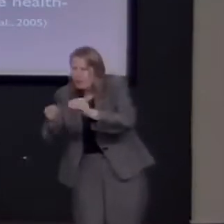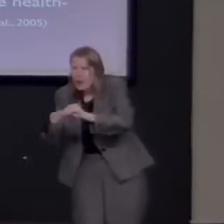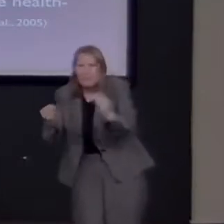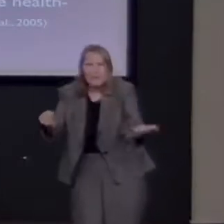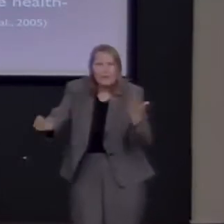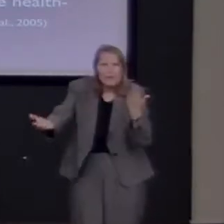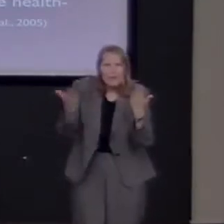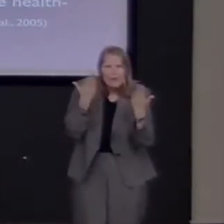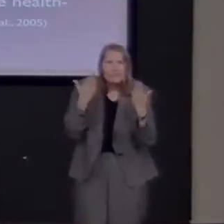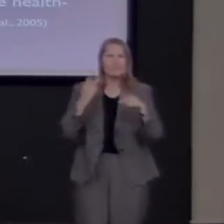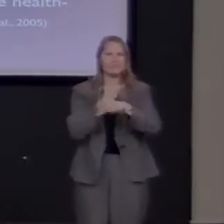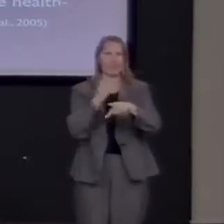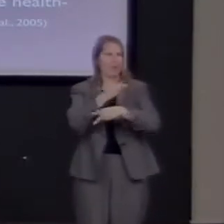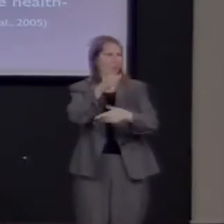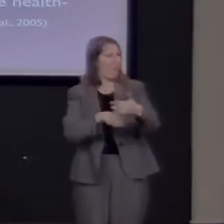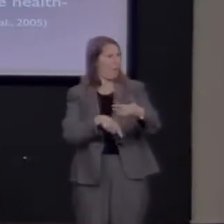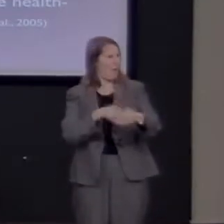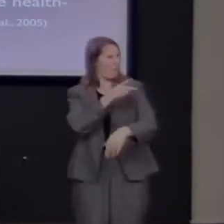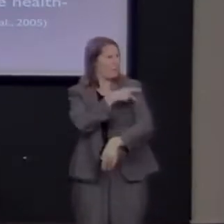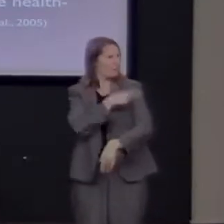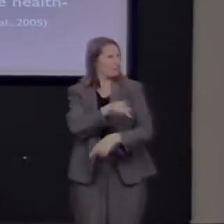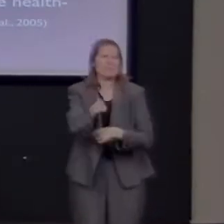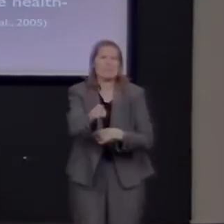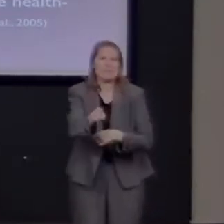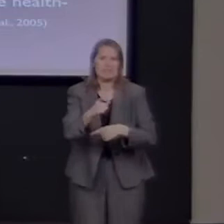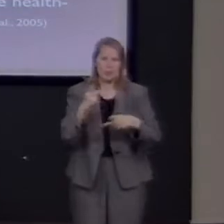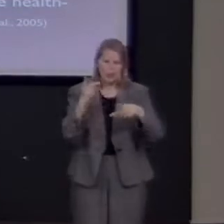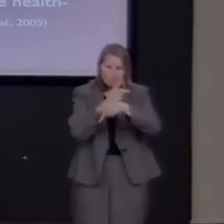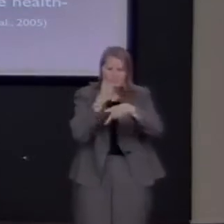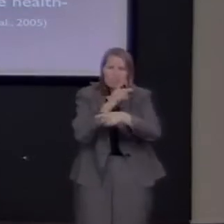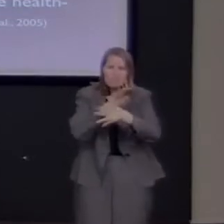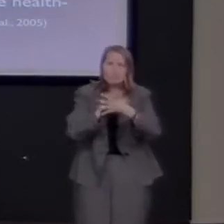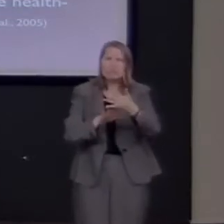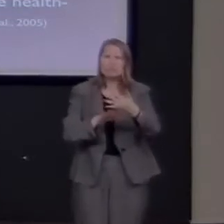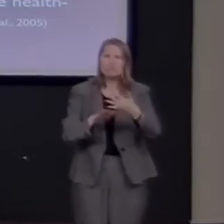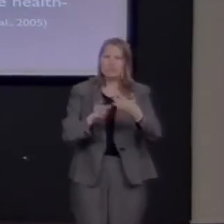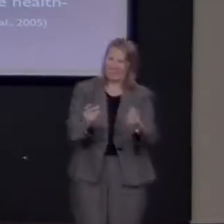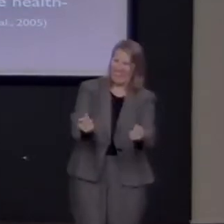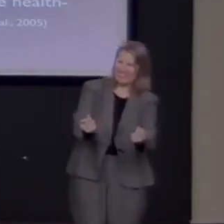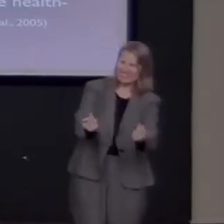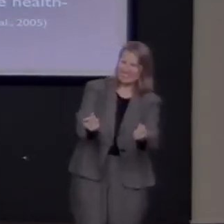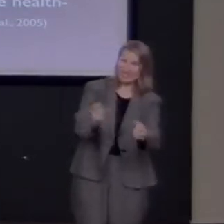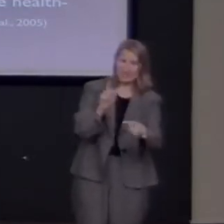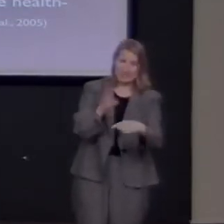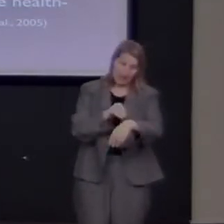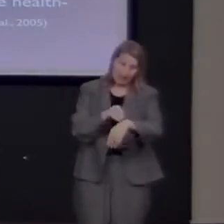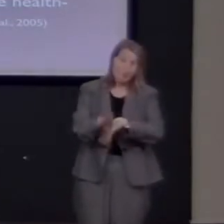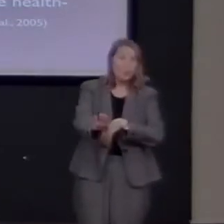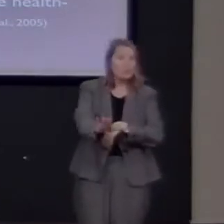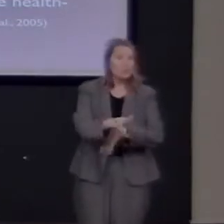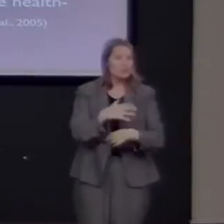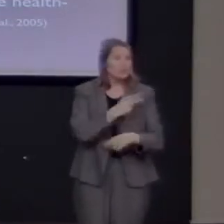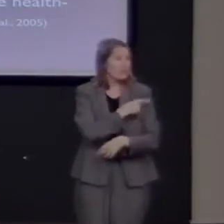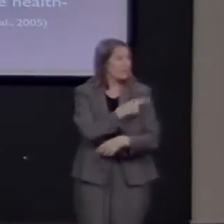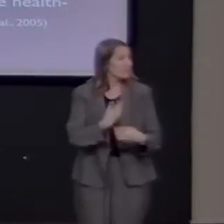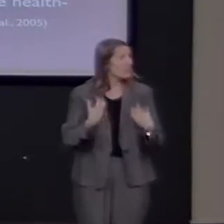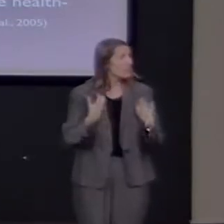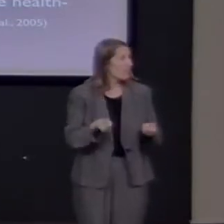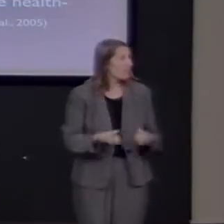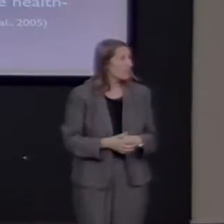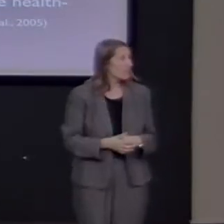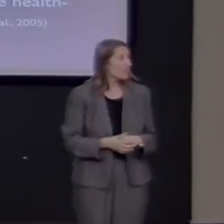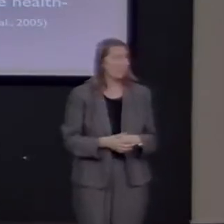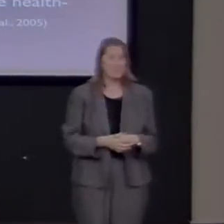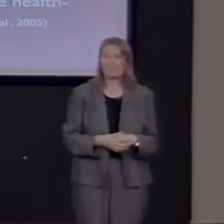and fluently perform rudimentary calculations that go on to influence the health of patients. So I hope